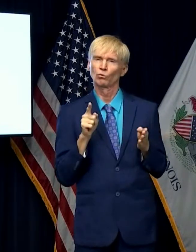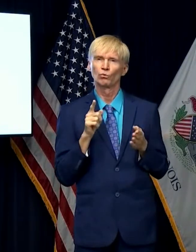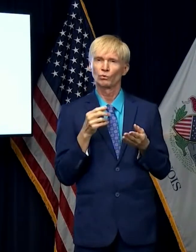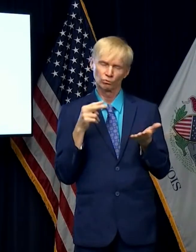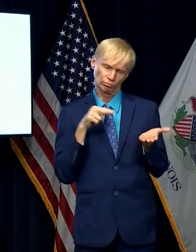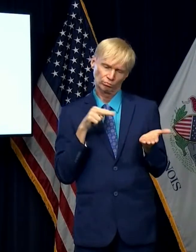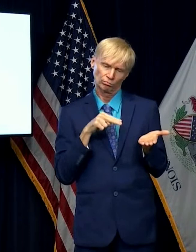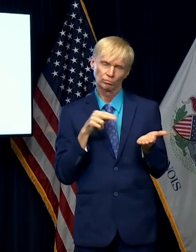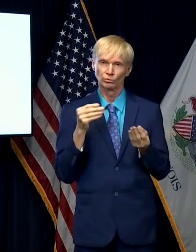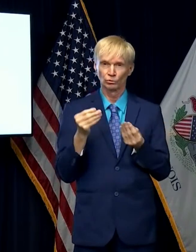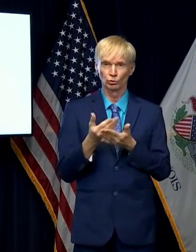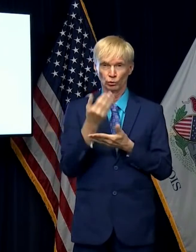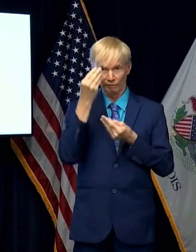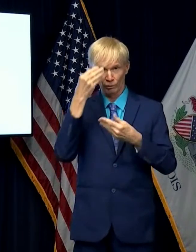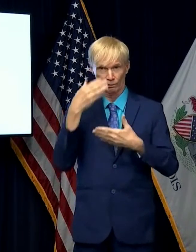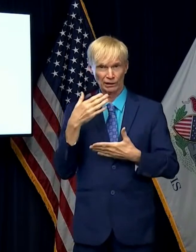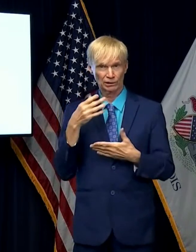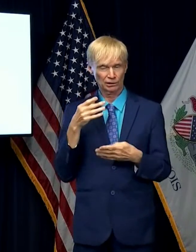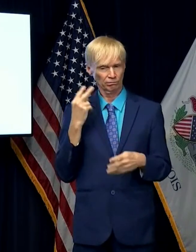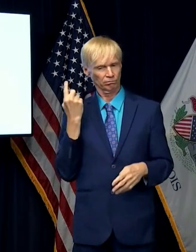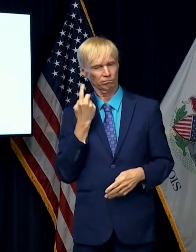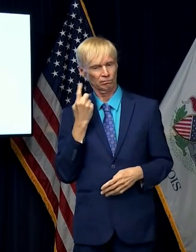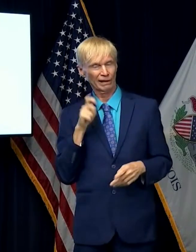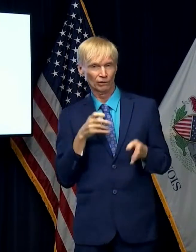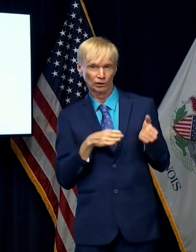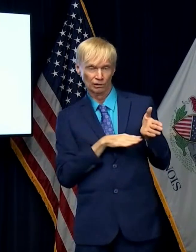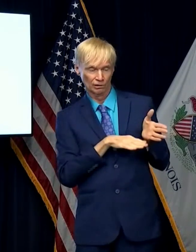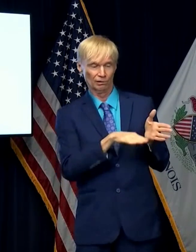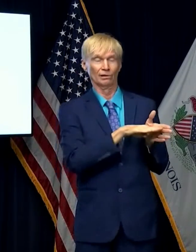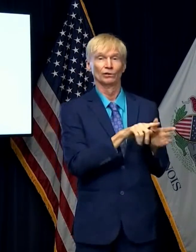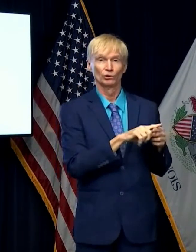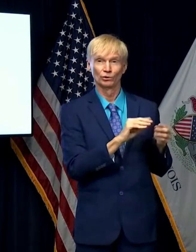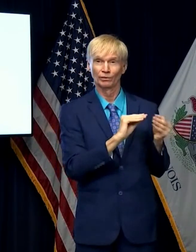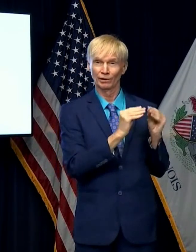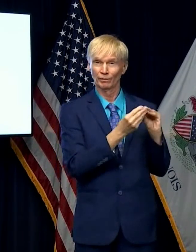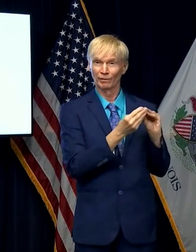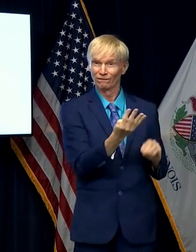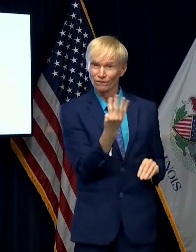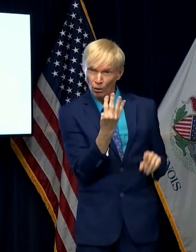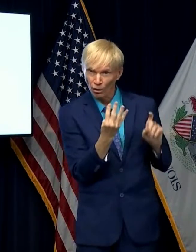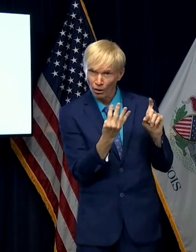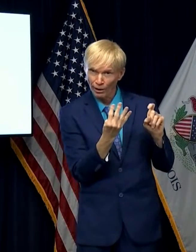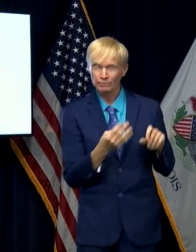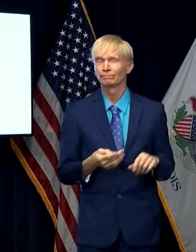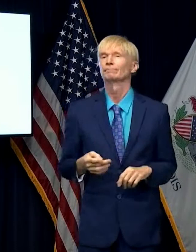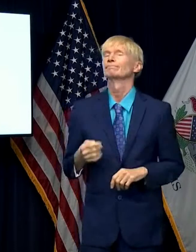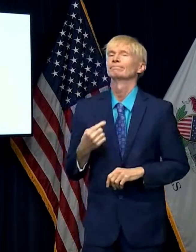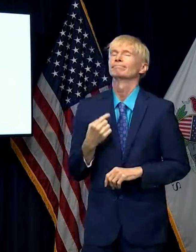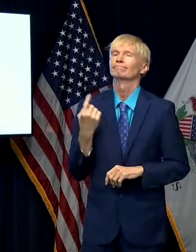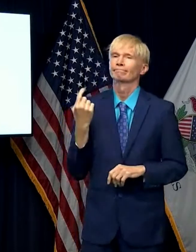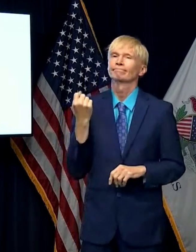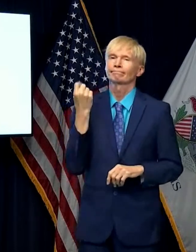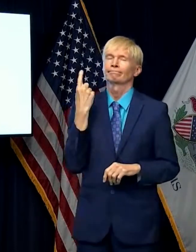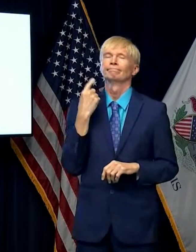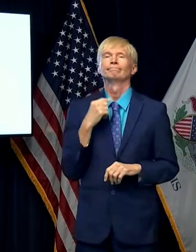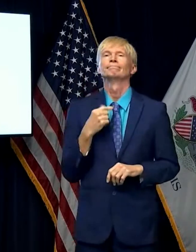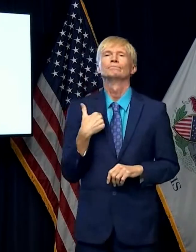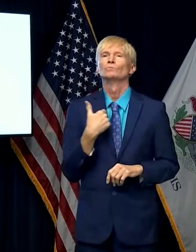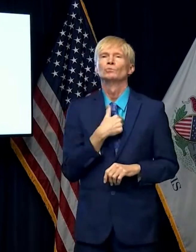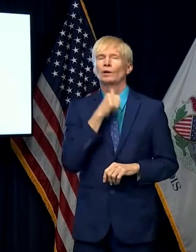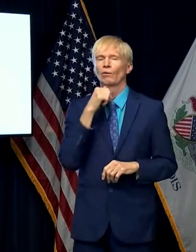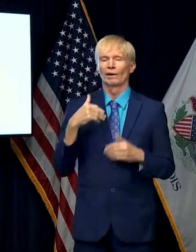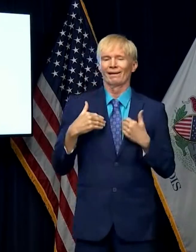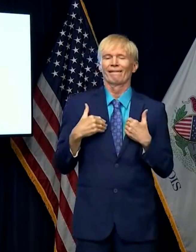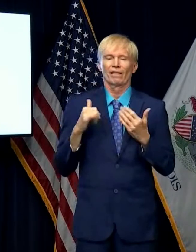telling you that there may have to be some move to phase 4? We're no longer in the kind of mitigation plan that you're talking about.